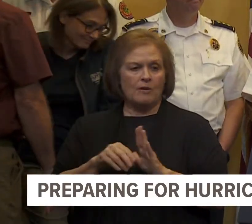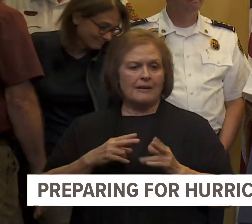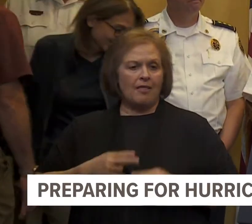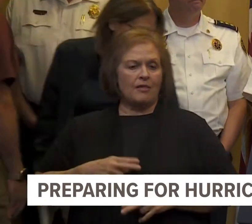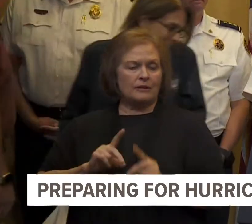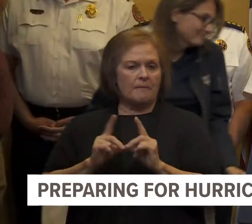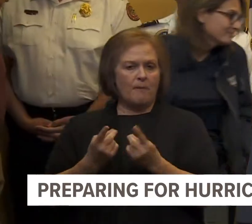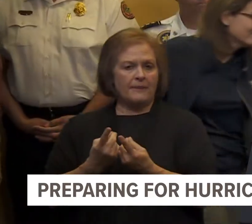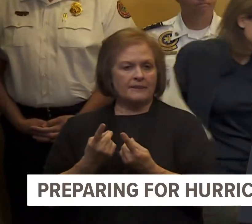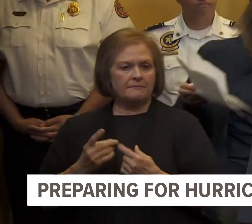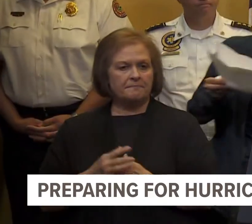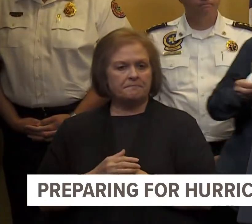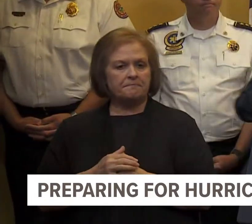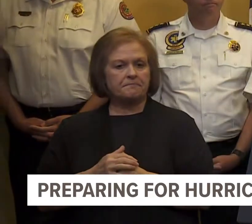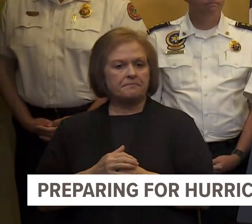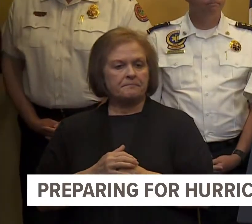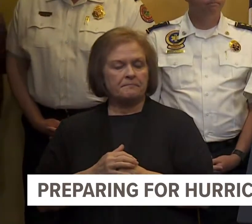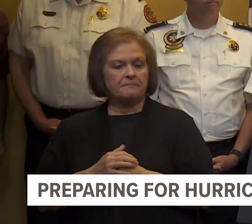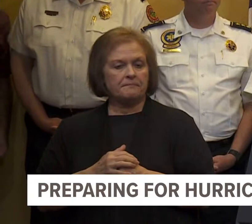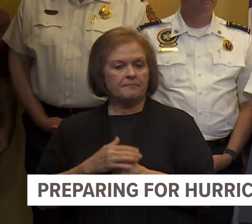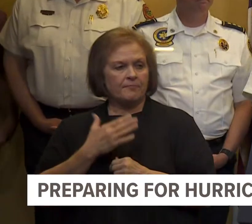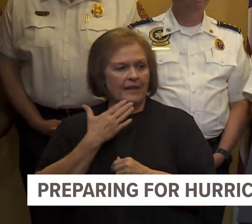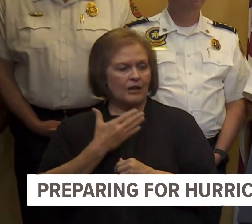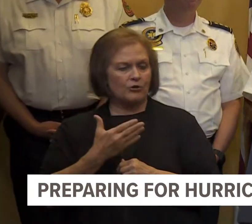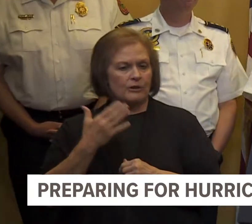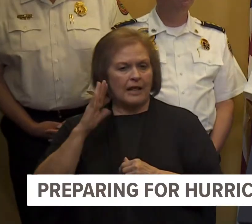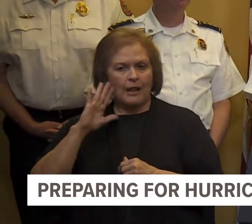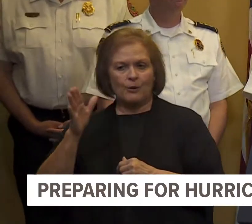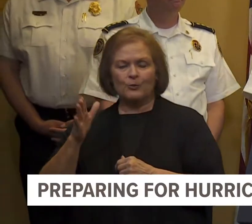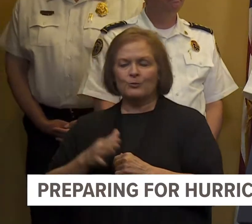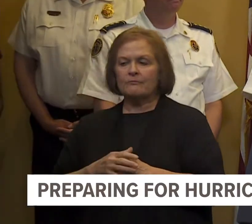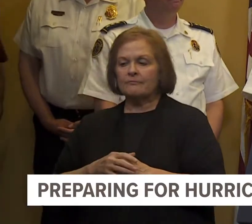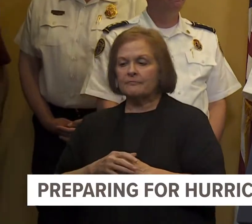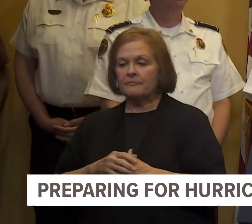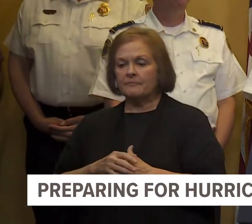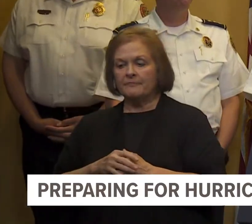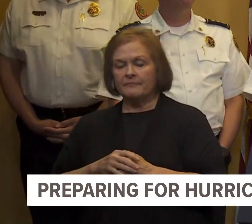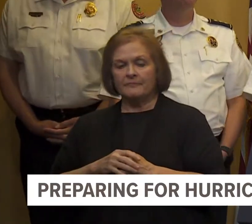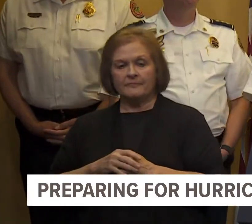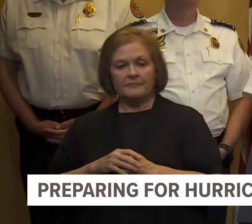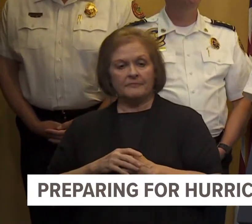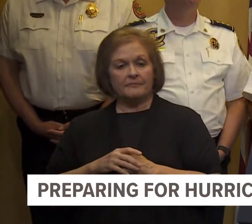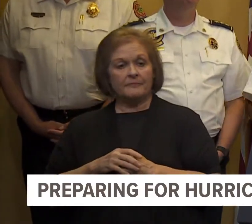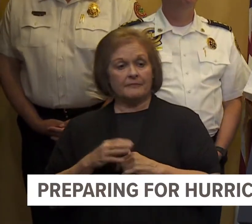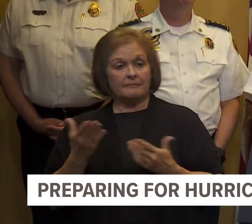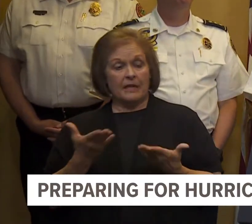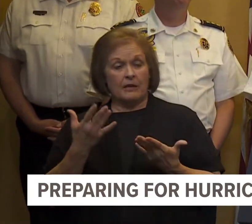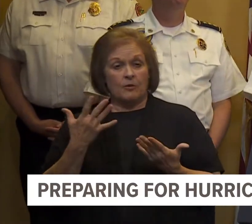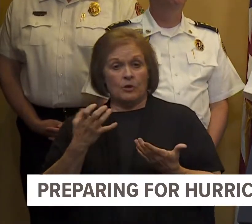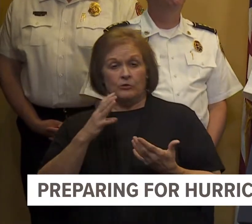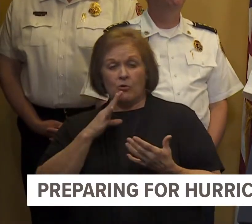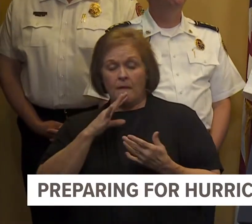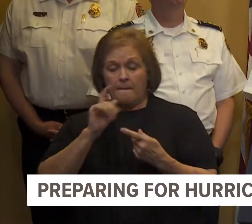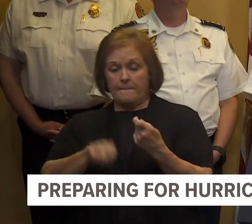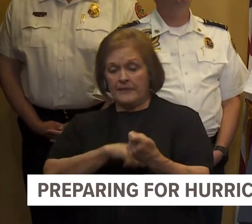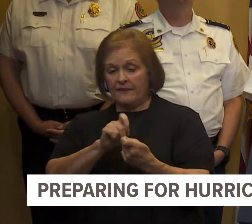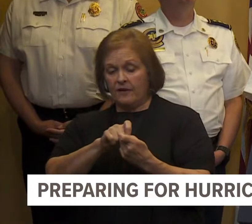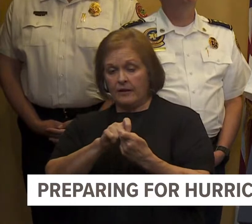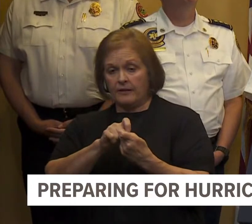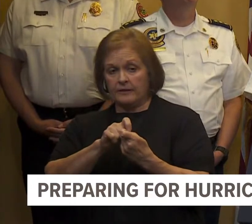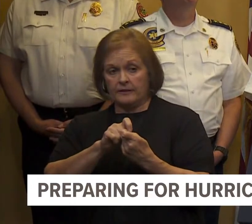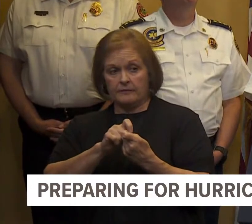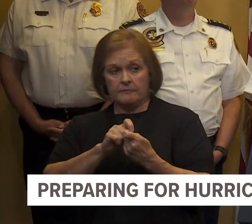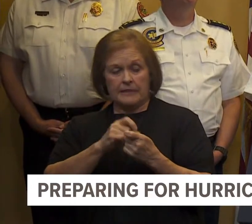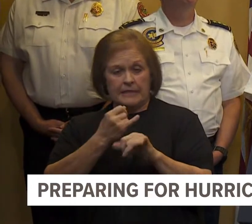Health Department. Thank you, Madam Mayor. Hi, everybody. I'm here to talk specifically